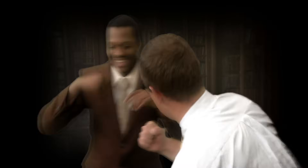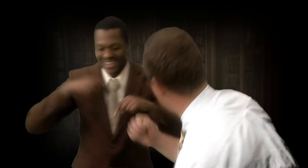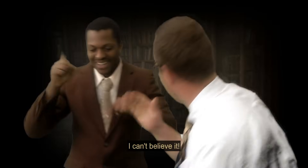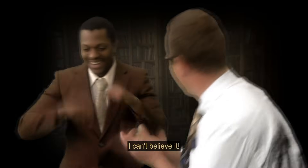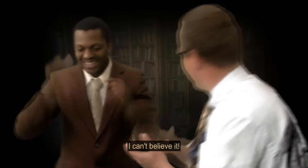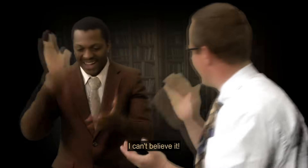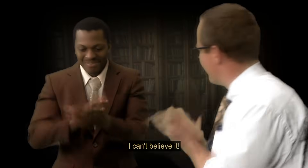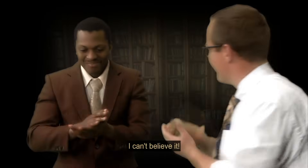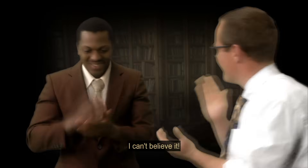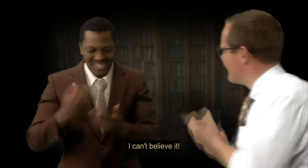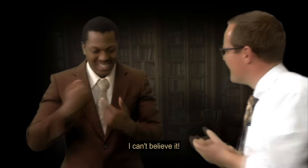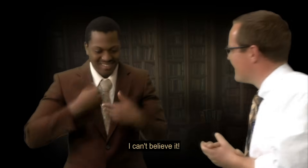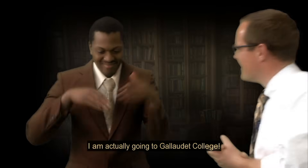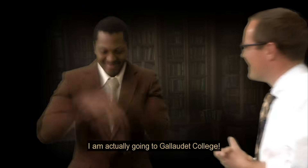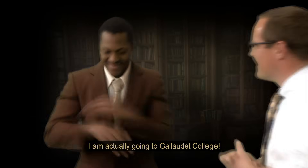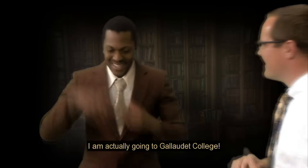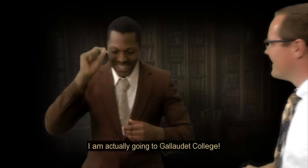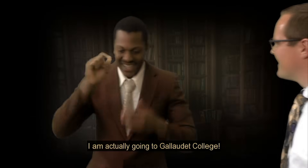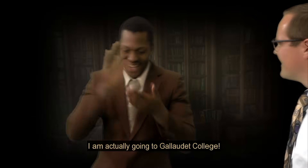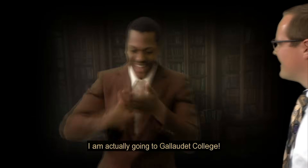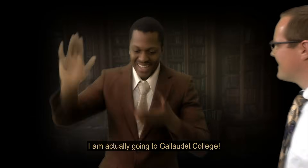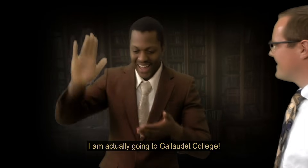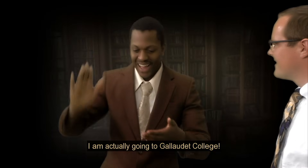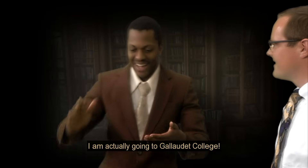I can't believe it. I'm actually going to Gallaudet College.